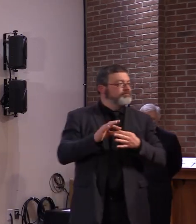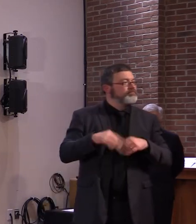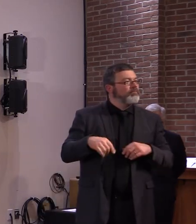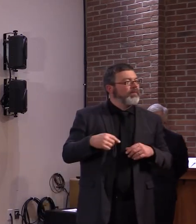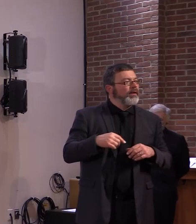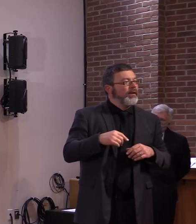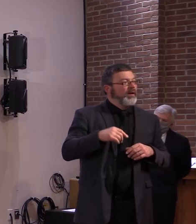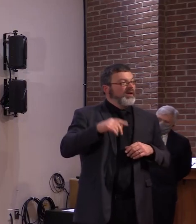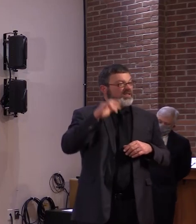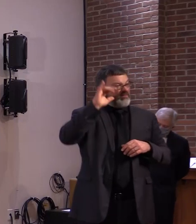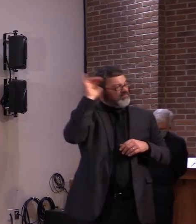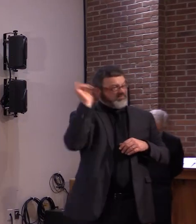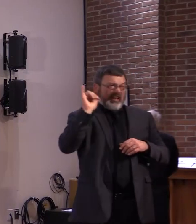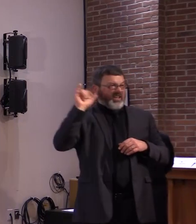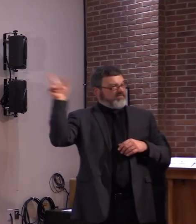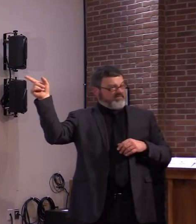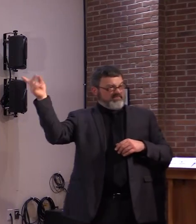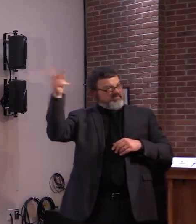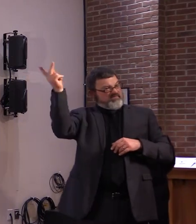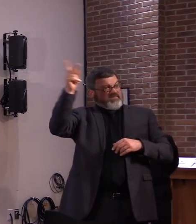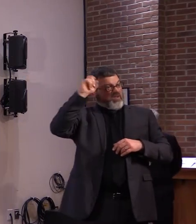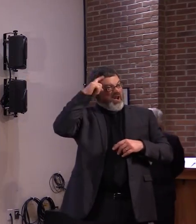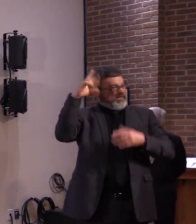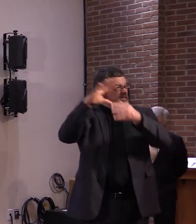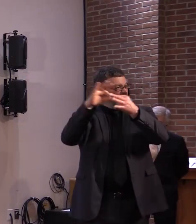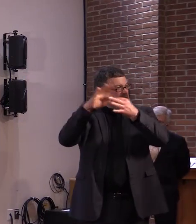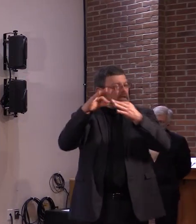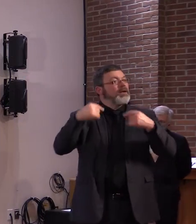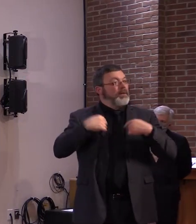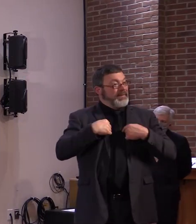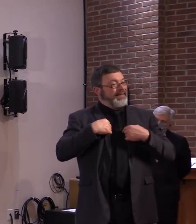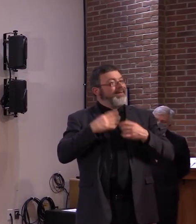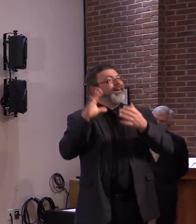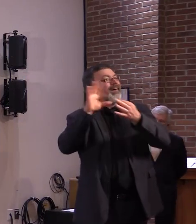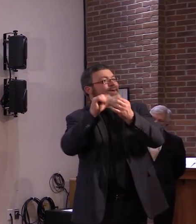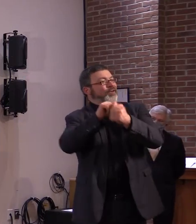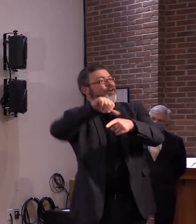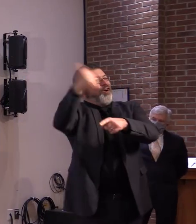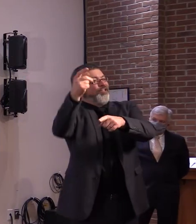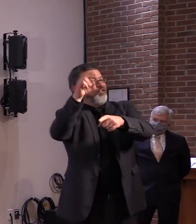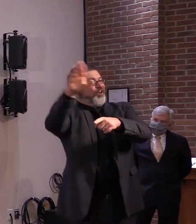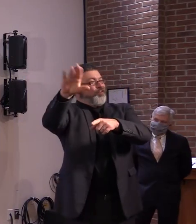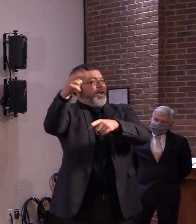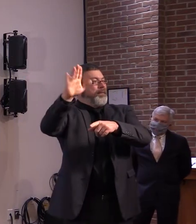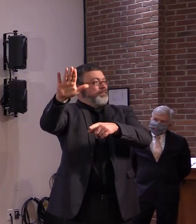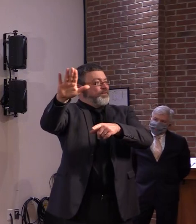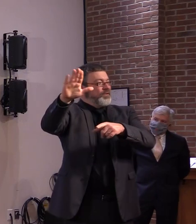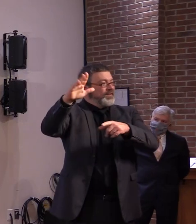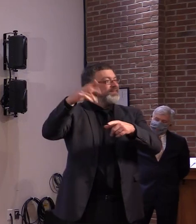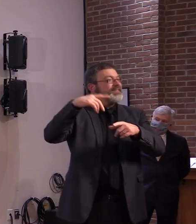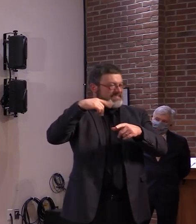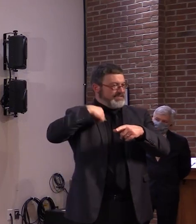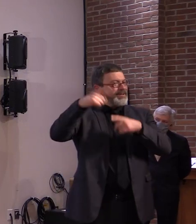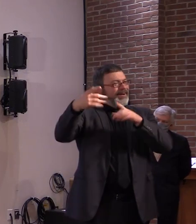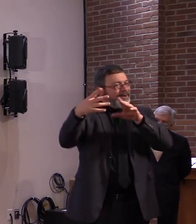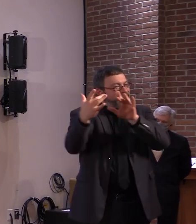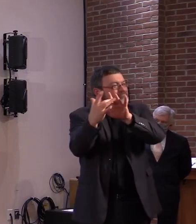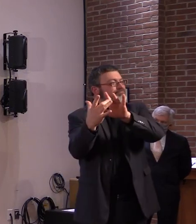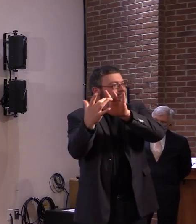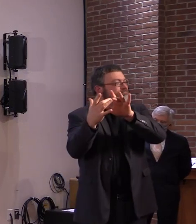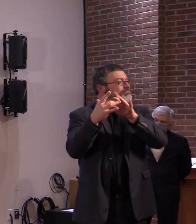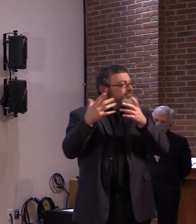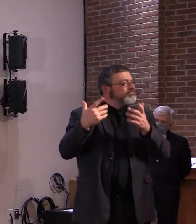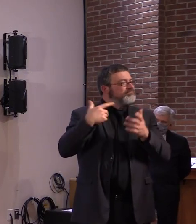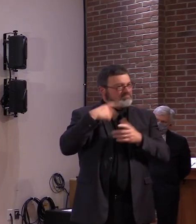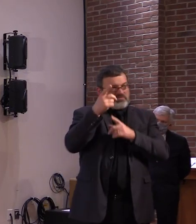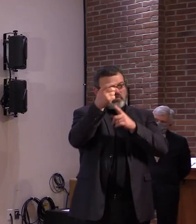level and at the state health official level, there's also robust connections between the state epidemiologists. And I know that Dr. Kelso